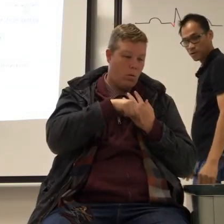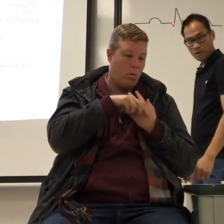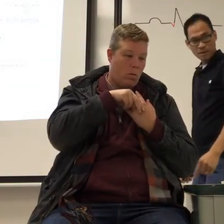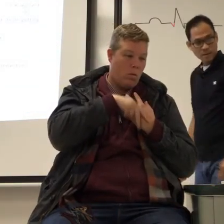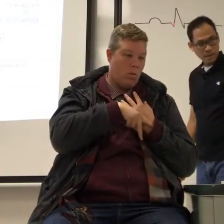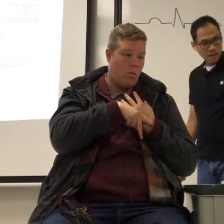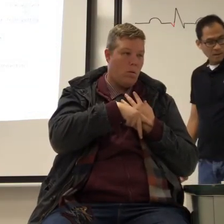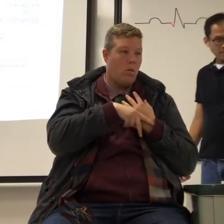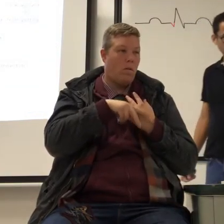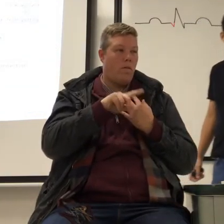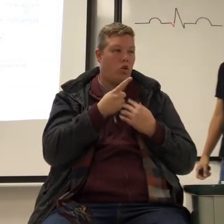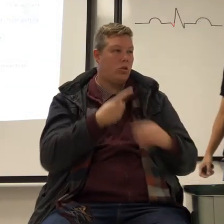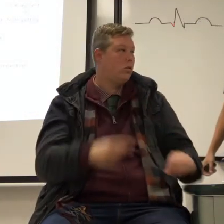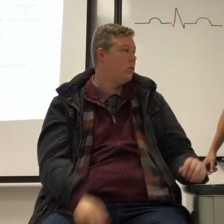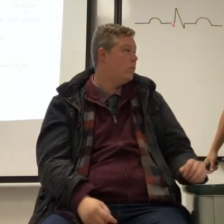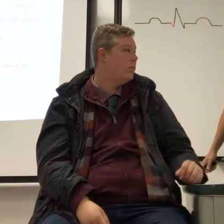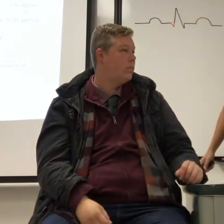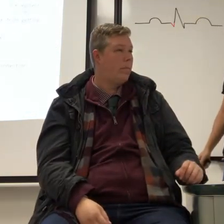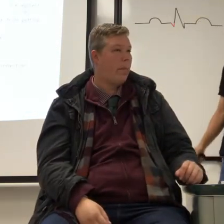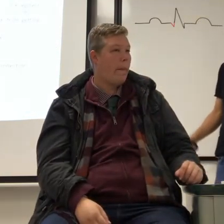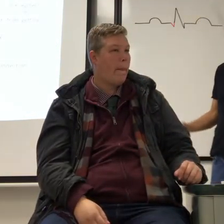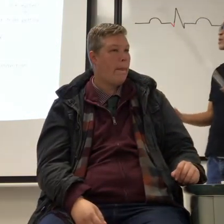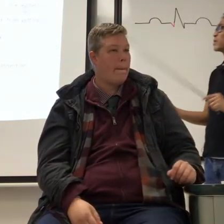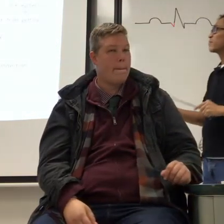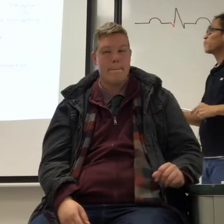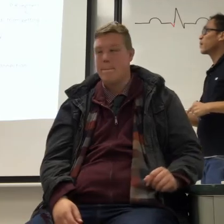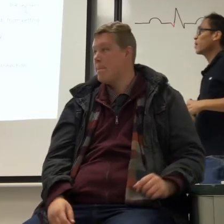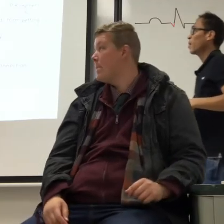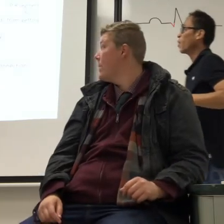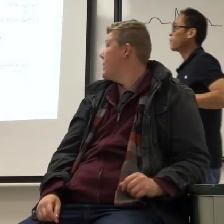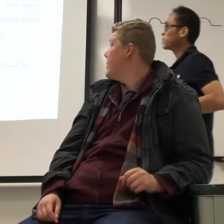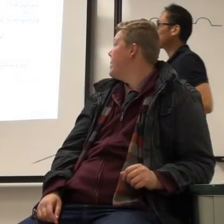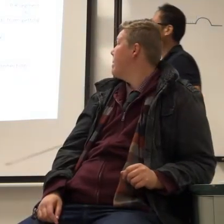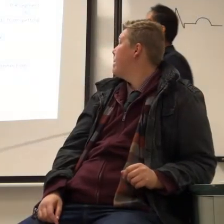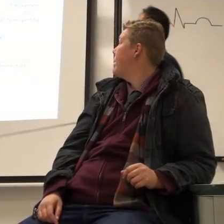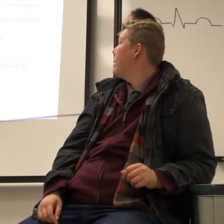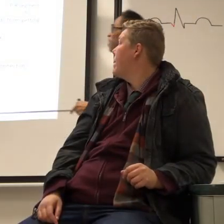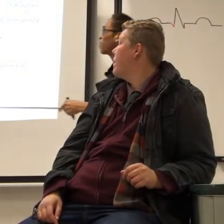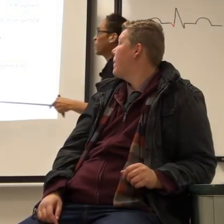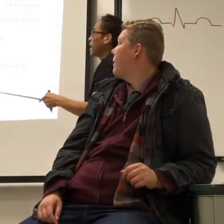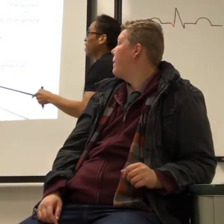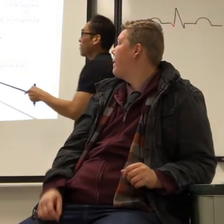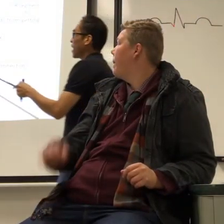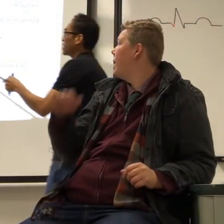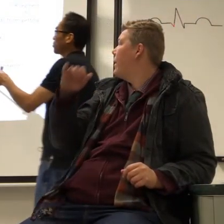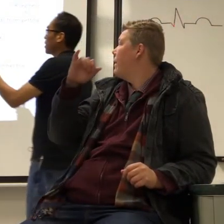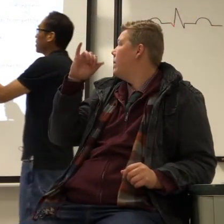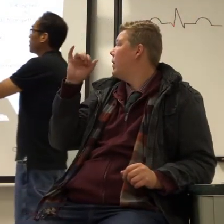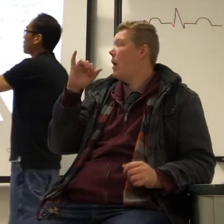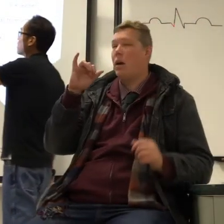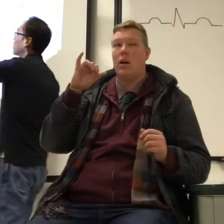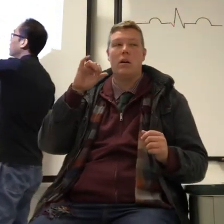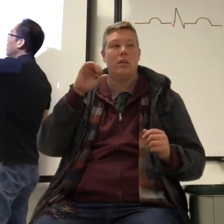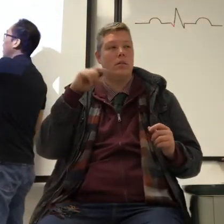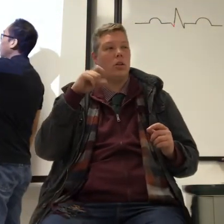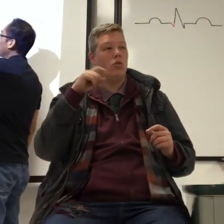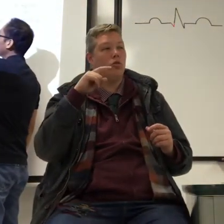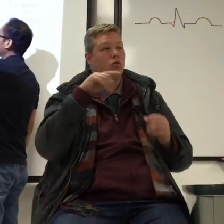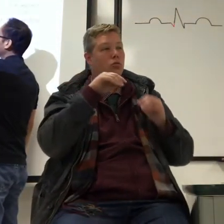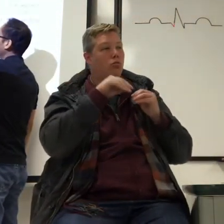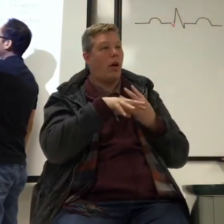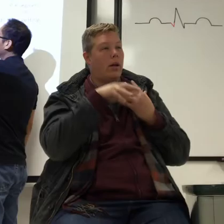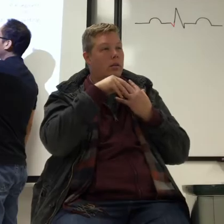picture, but I've never asked myself this question. Well, if the signal spreads all the way down the atria, how